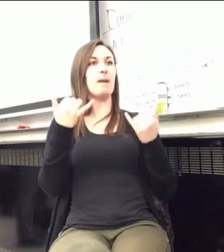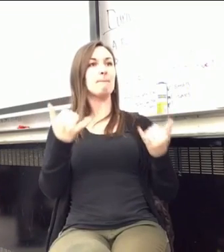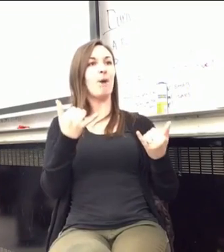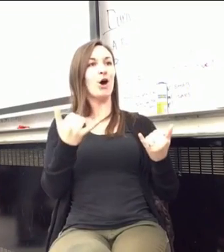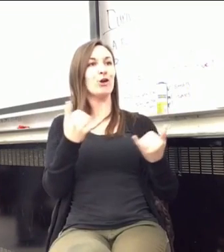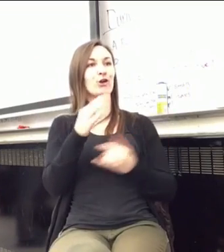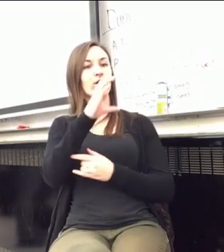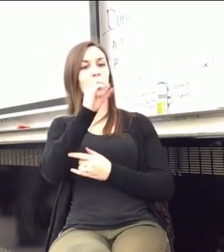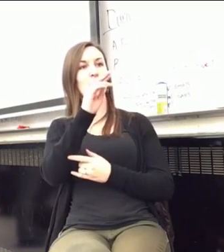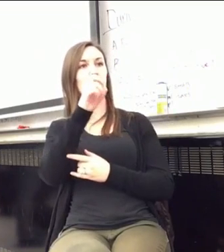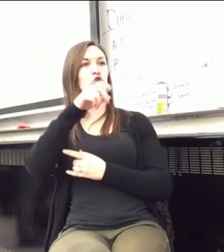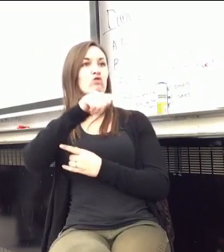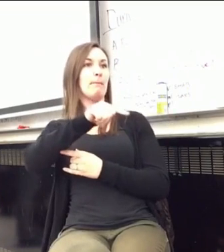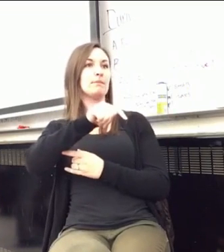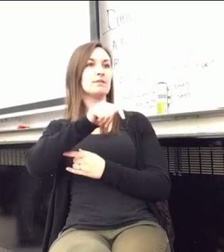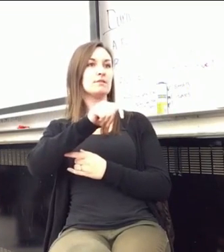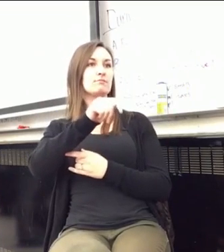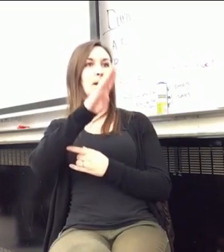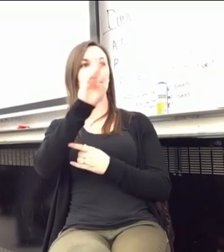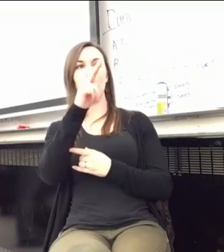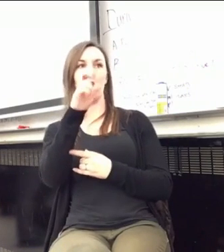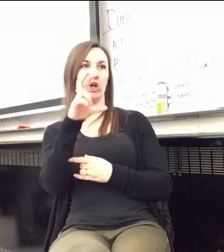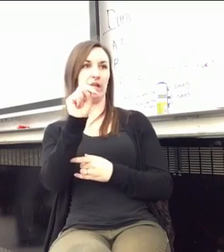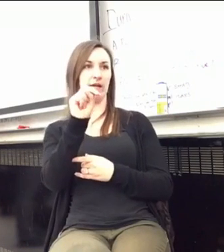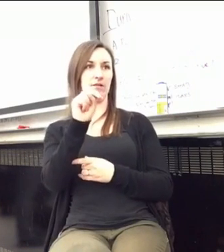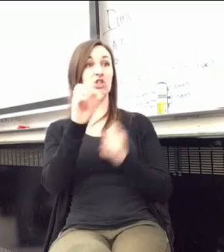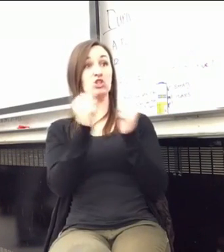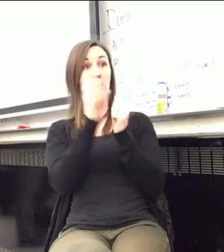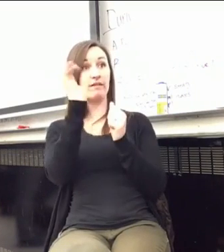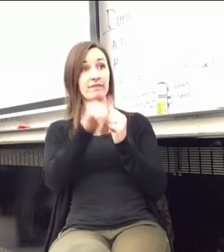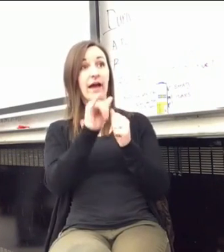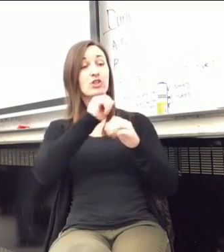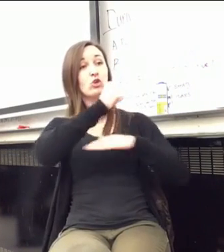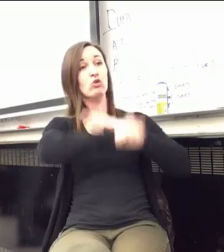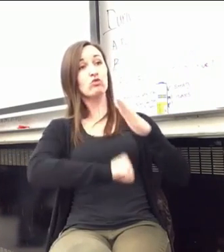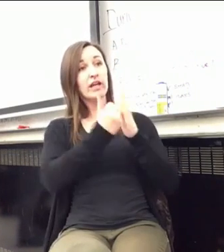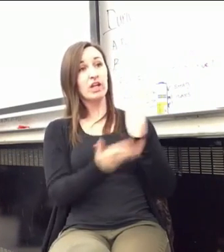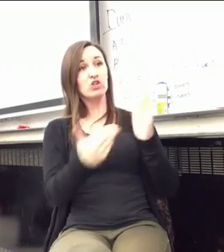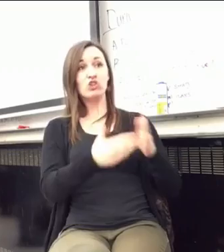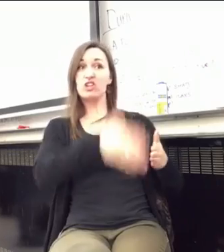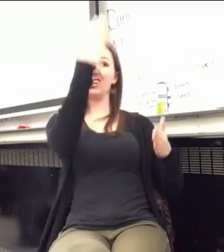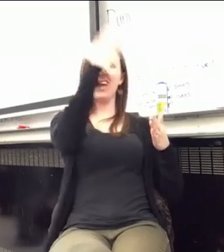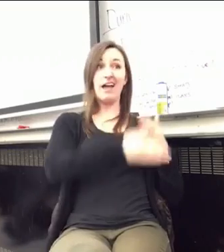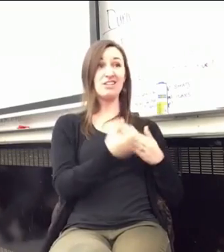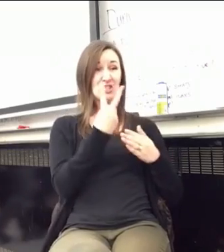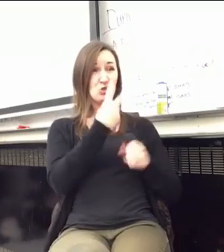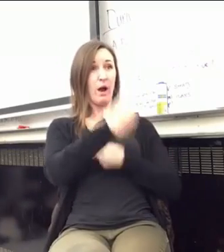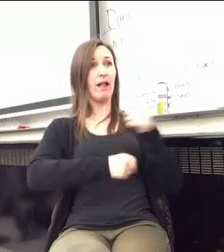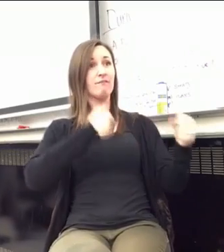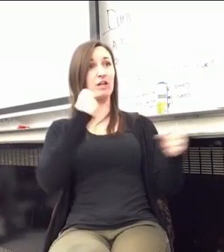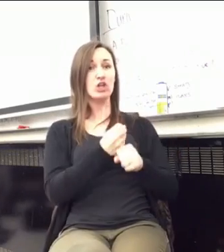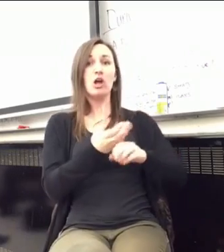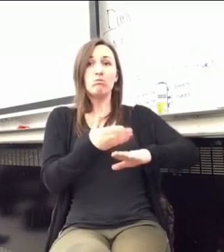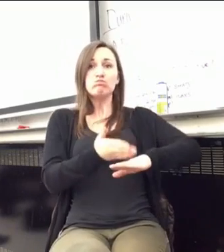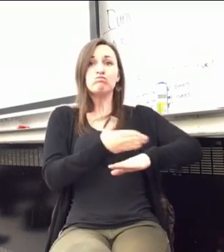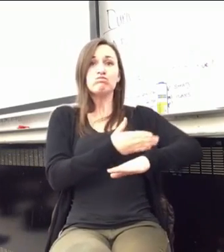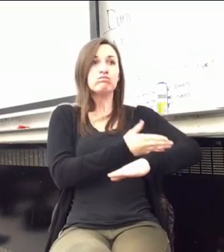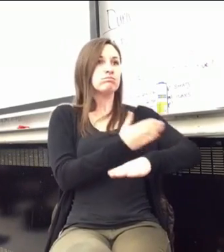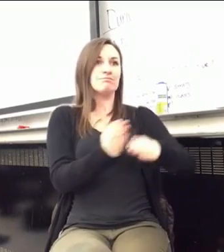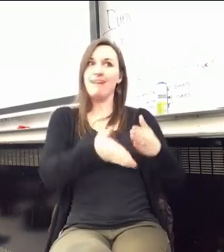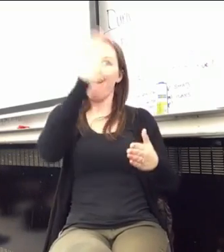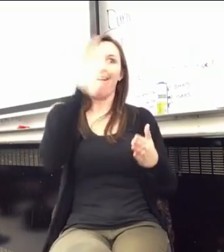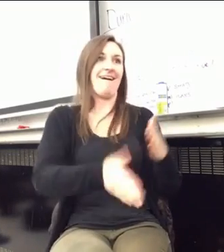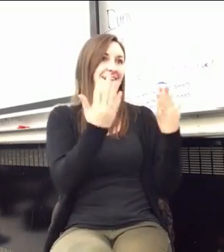bargain. With this decision made, Reconstruction ends, 12 years of progress ends, and now it's going to be a very